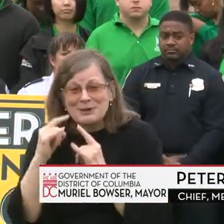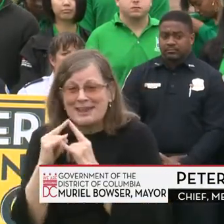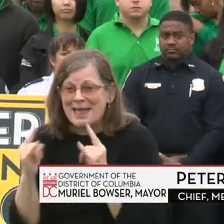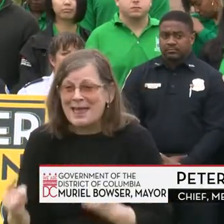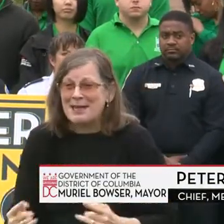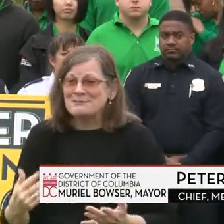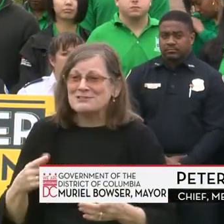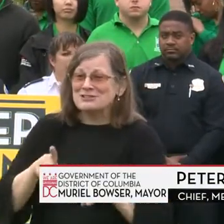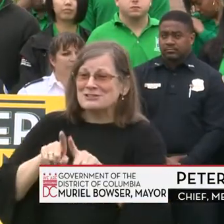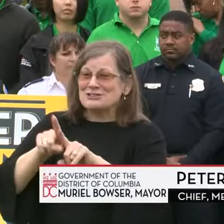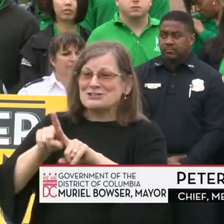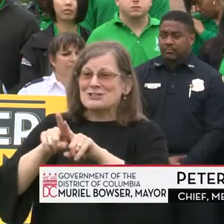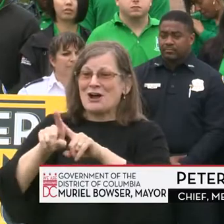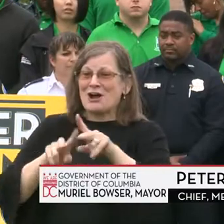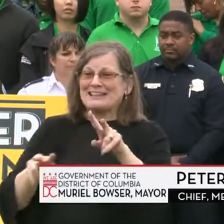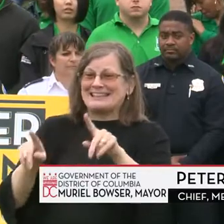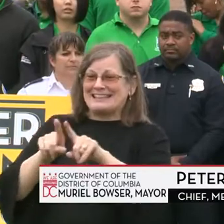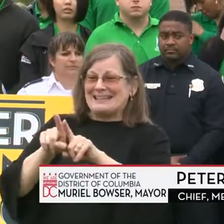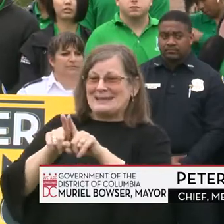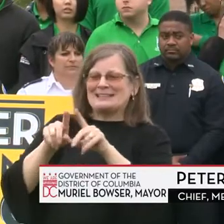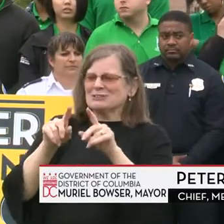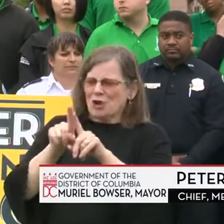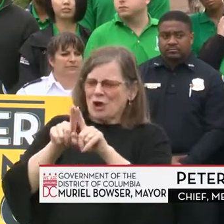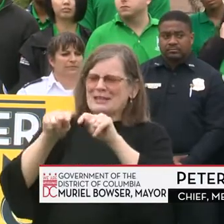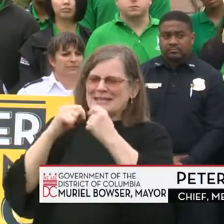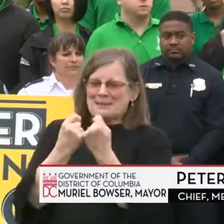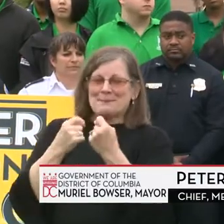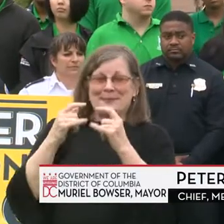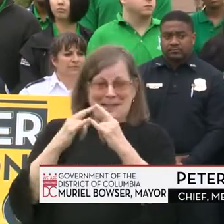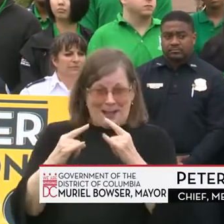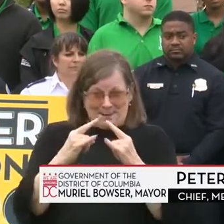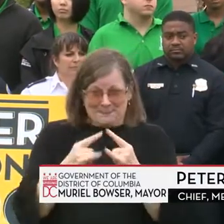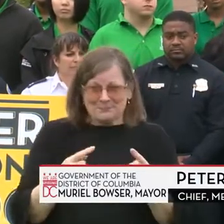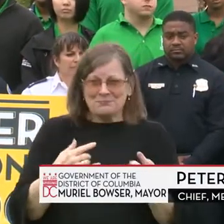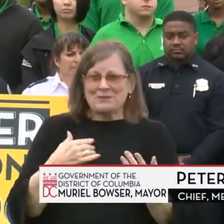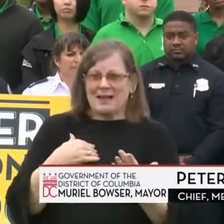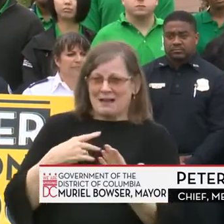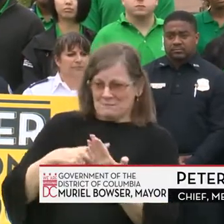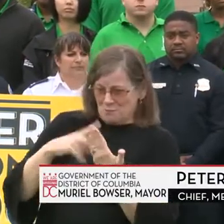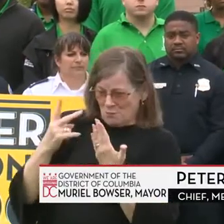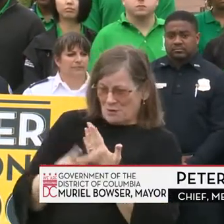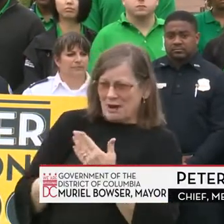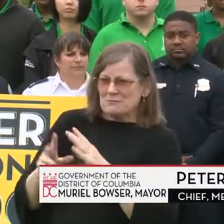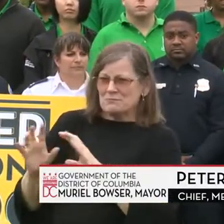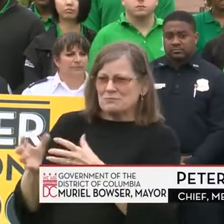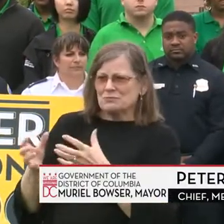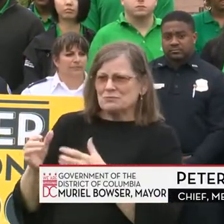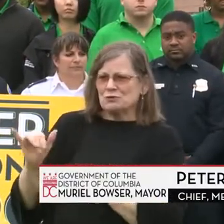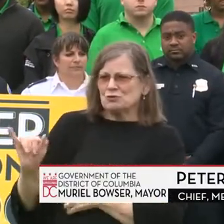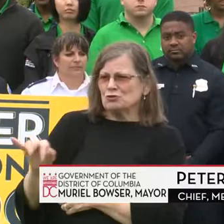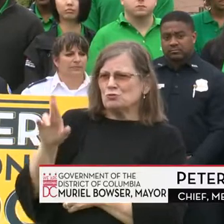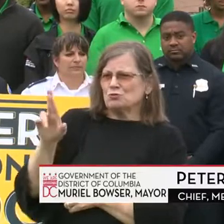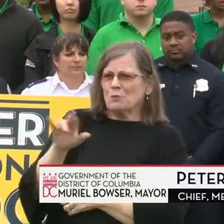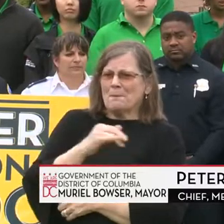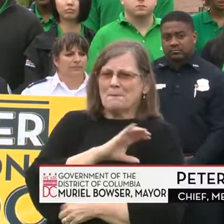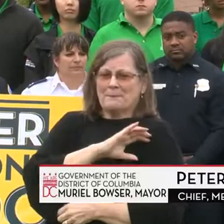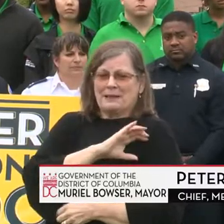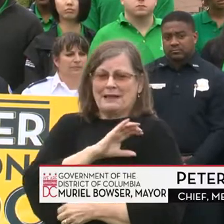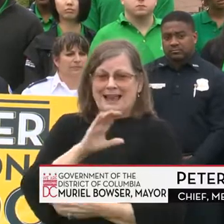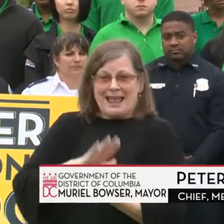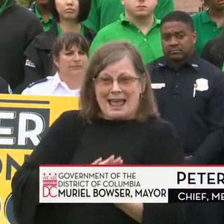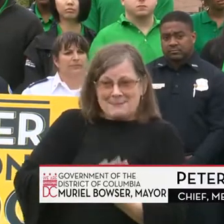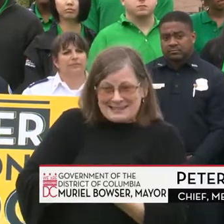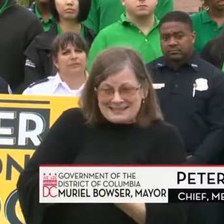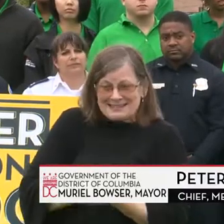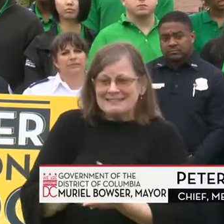Teen Camp, youth programs like our Youth Creating Change program, the Junior Police Academy, and